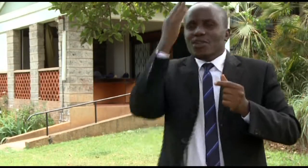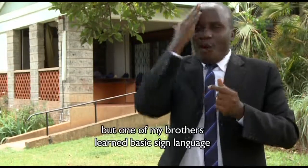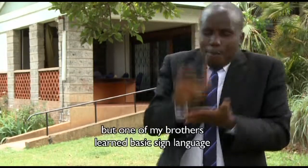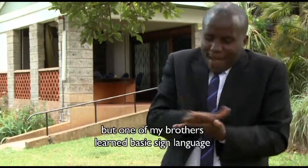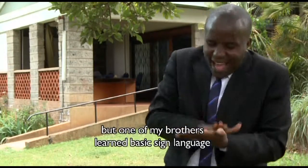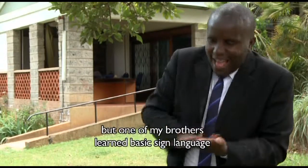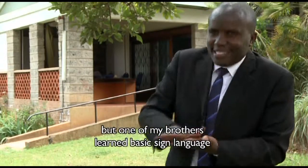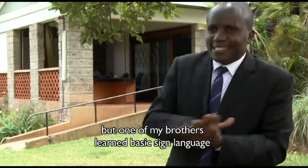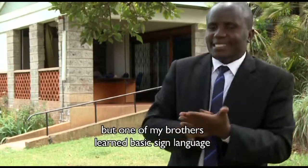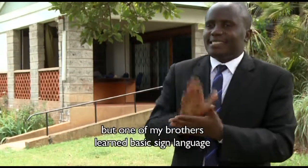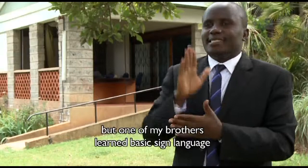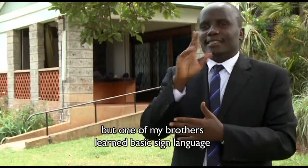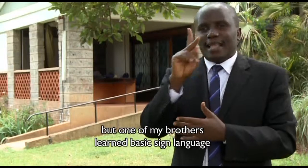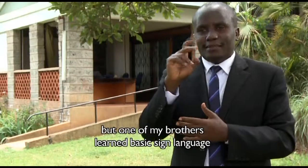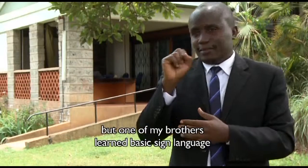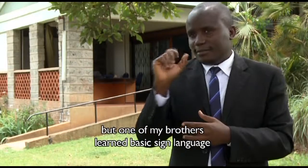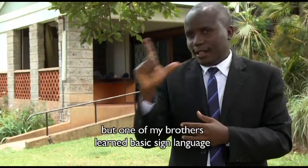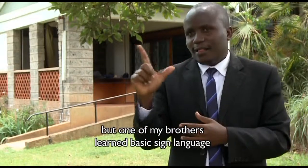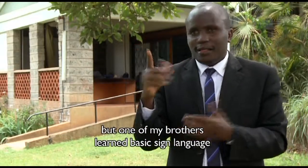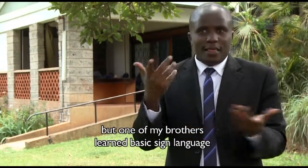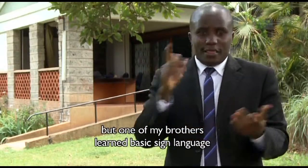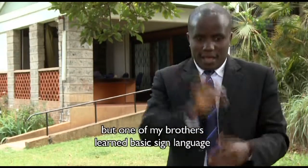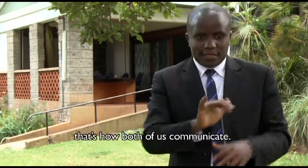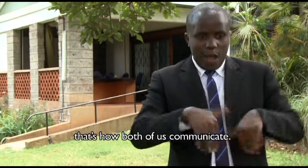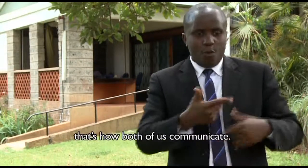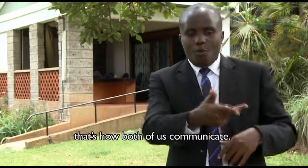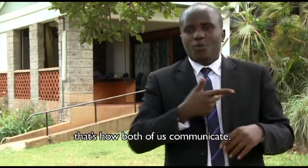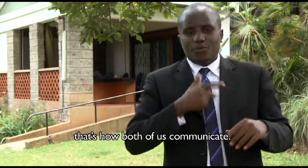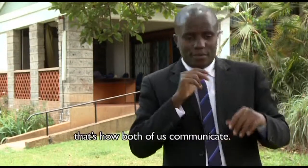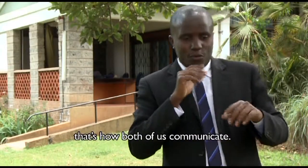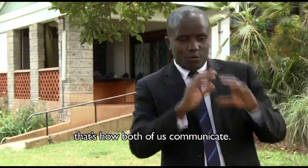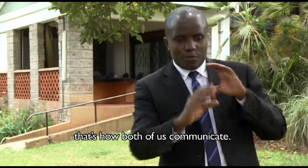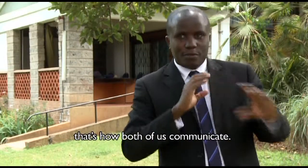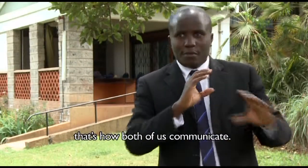But one of my brothers learned basic sign language. That's how both of us communicate.